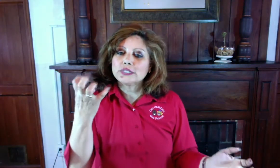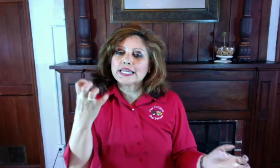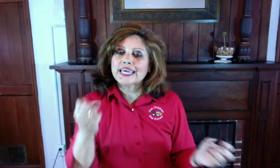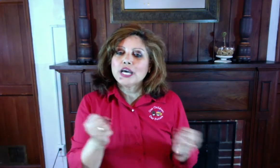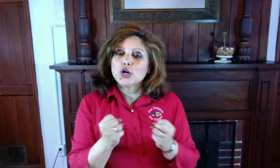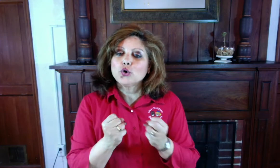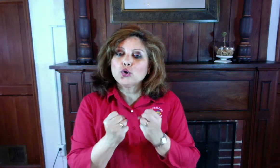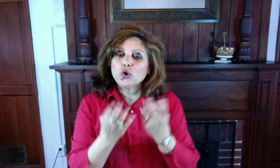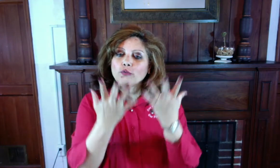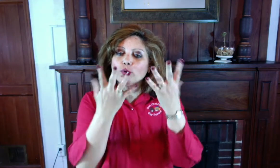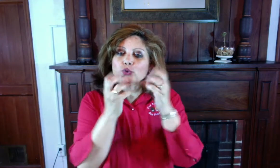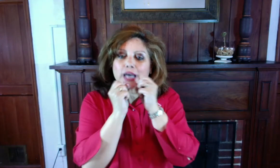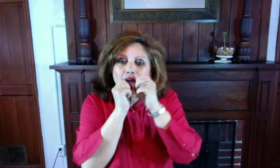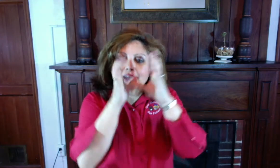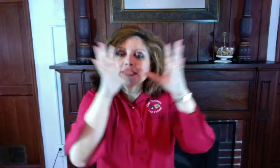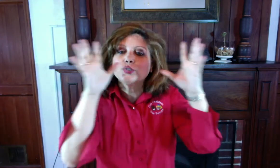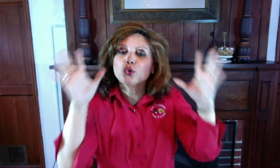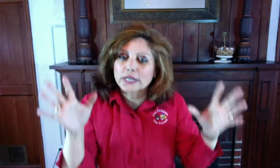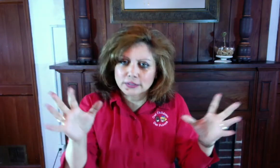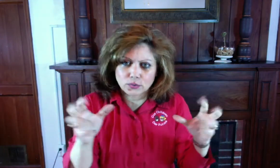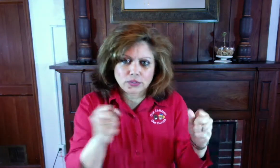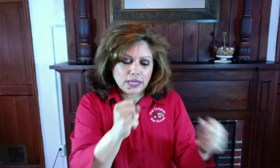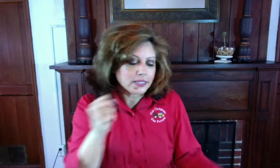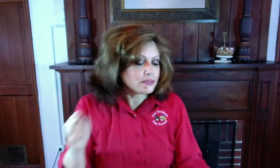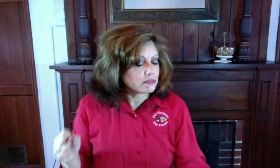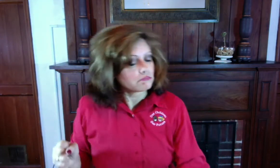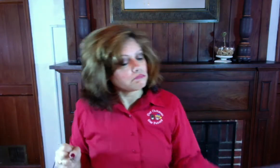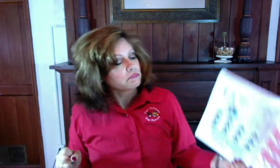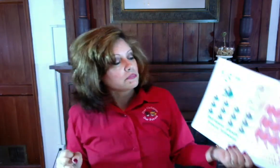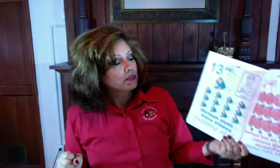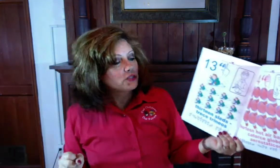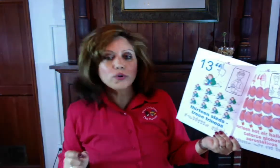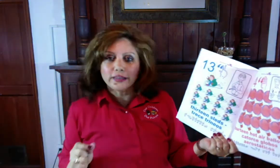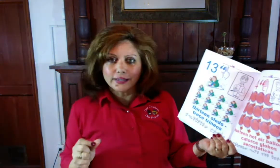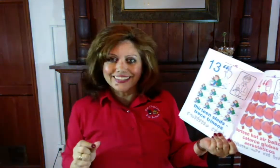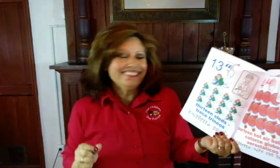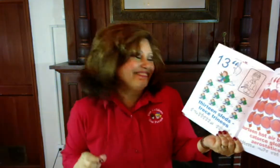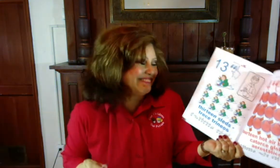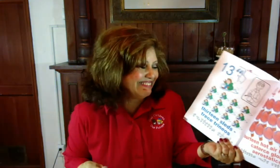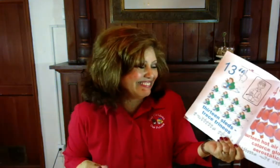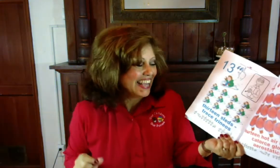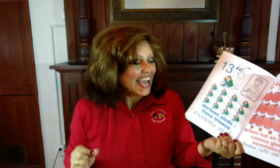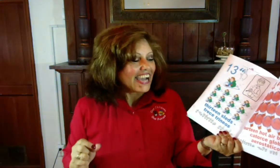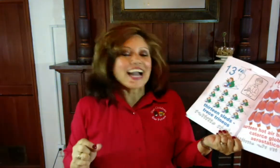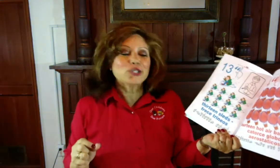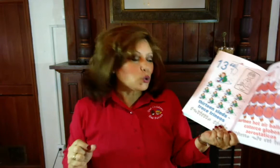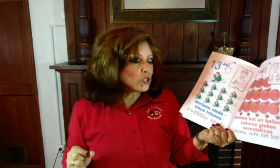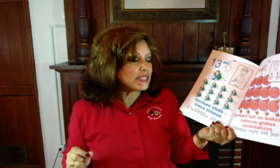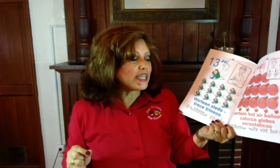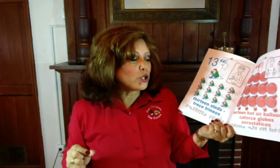14 globos aristócatos. Let's try that again. 14